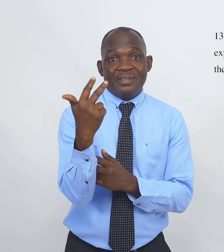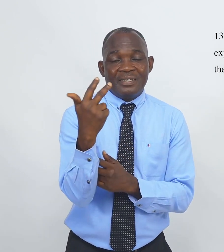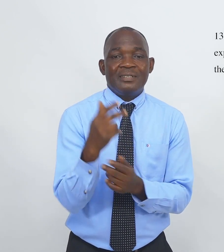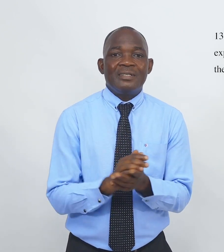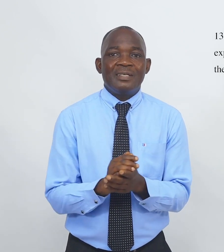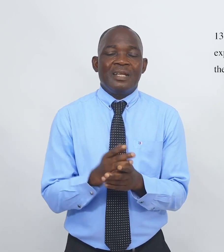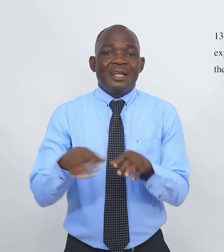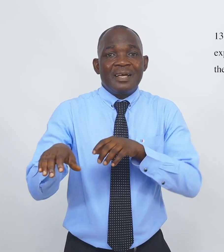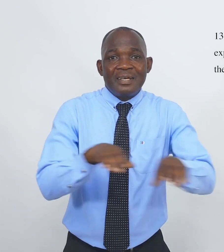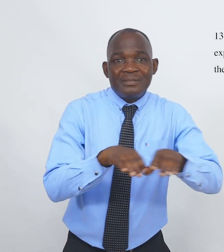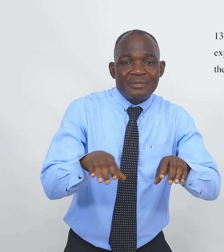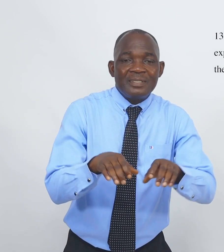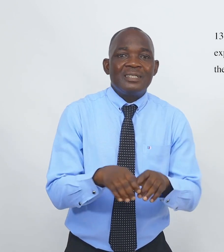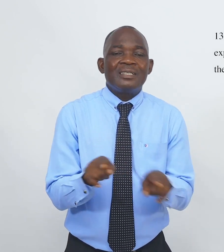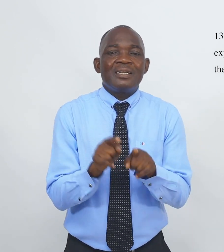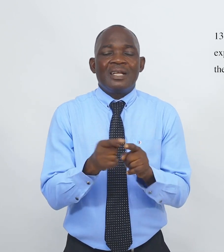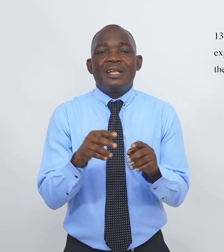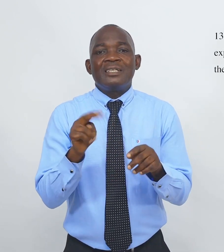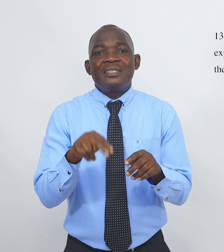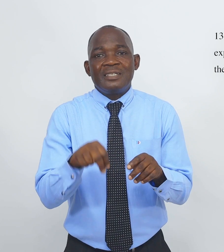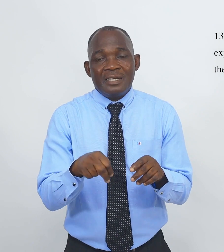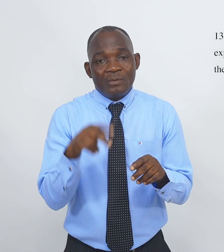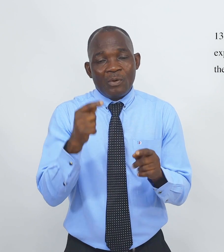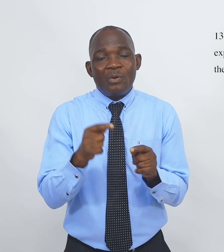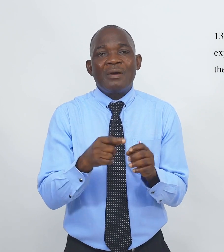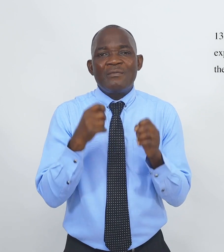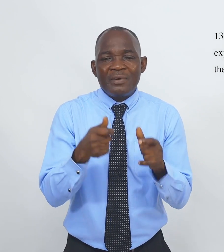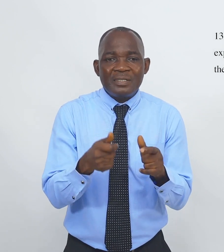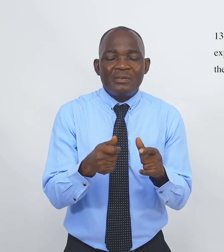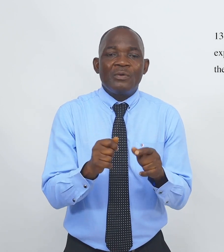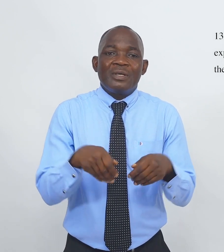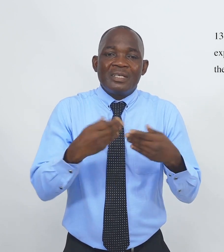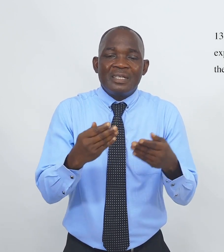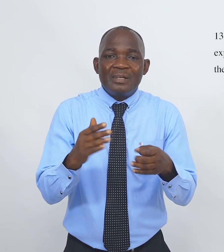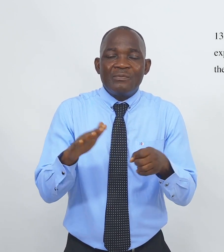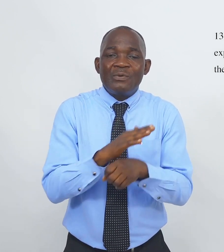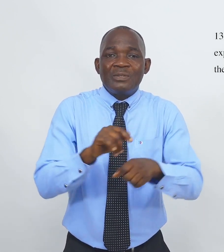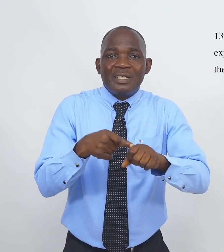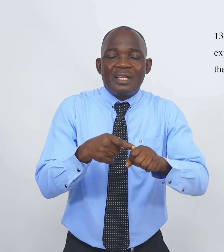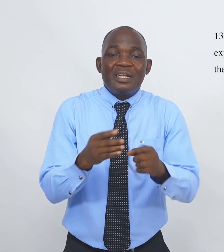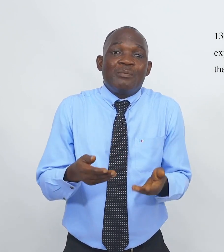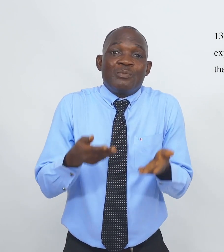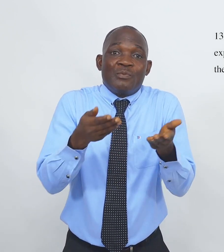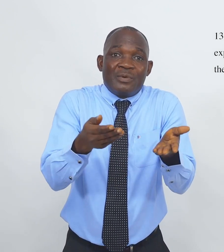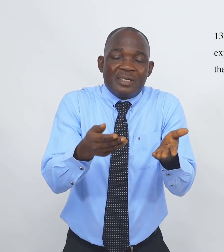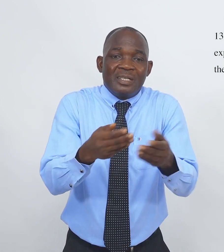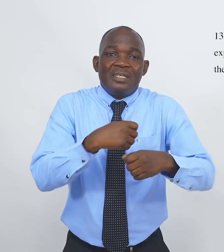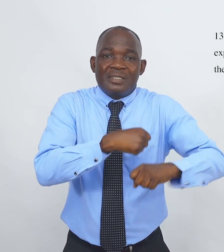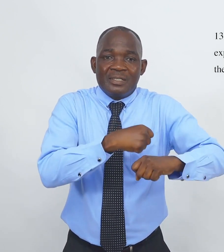13. Undertake activities that are necessary or expedient for giving full effect to the provisions of the